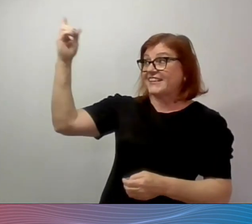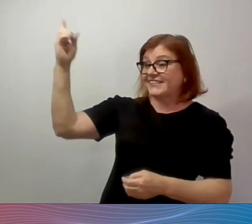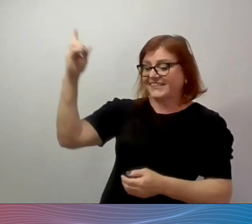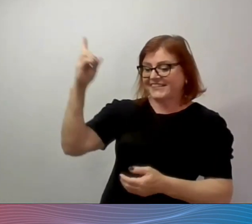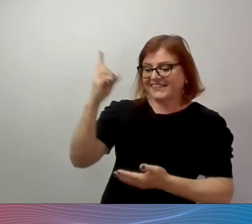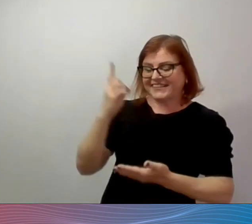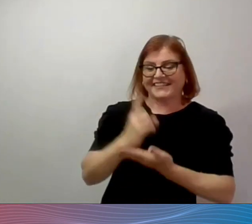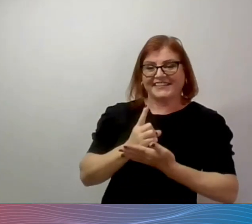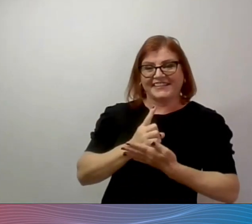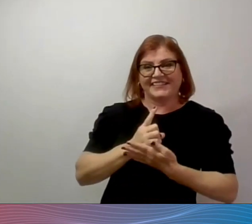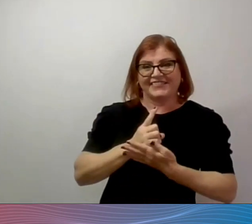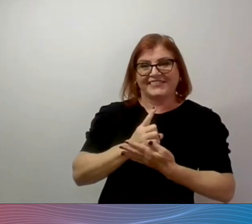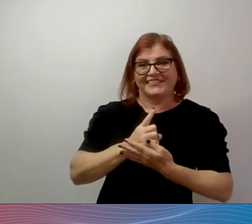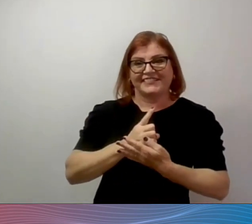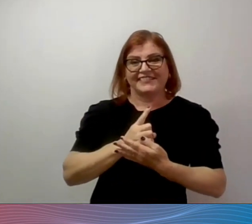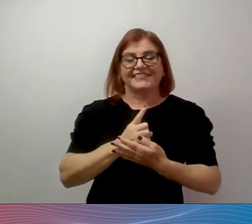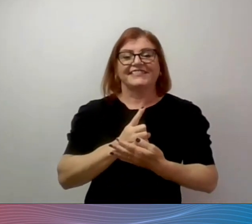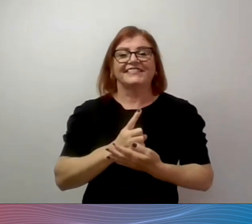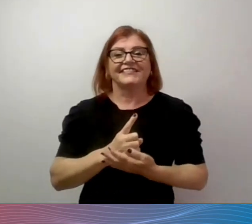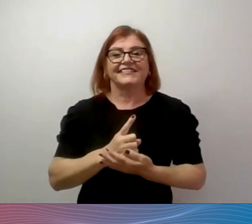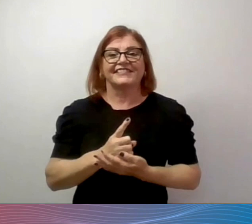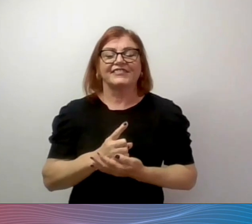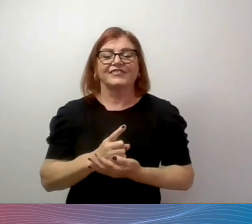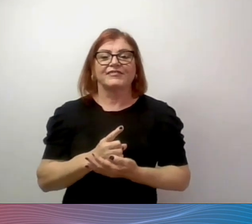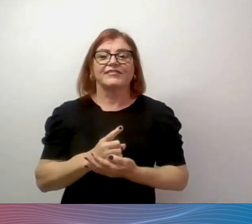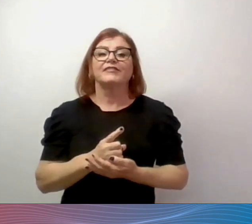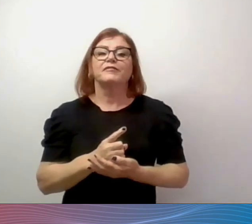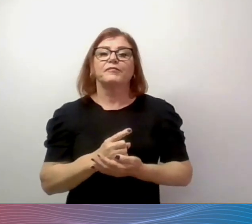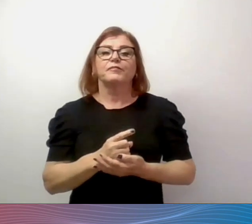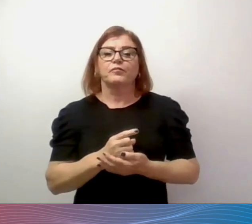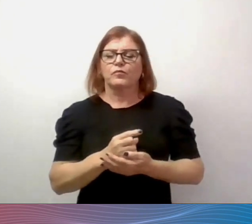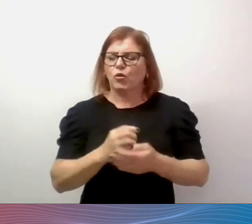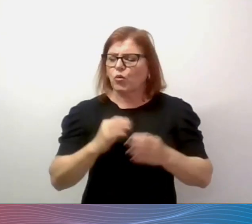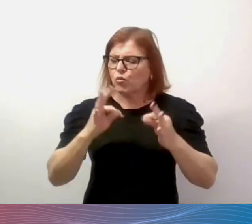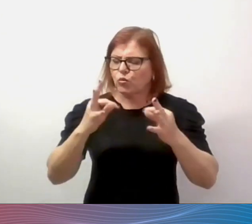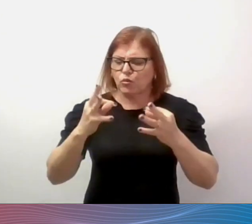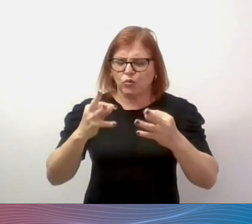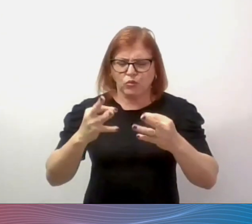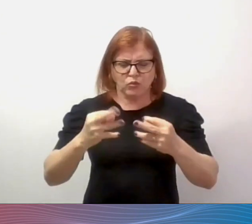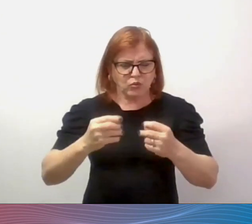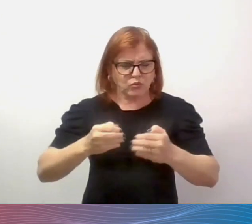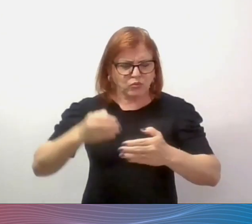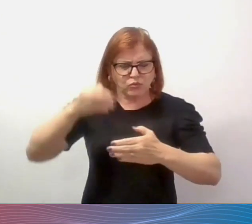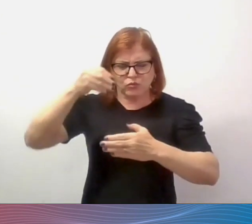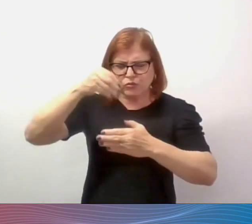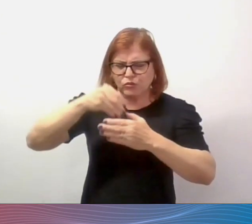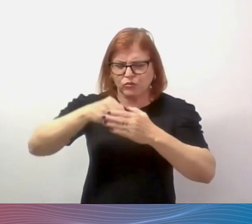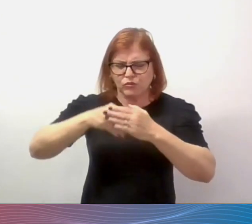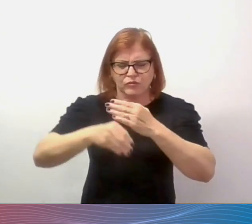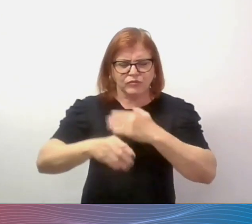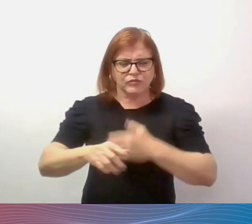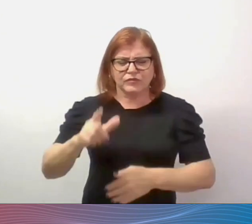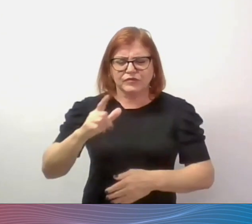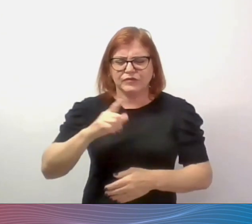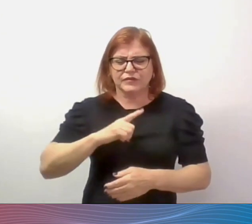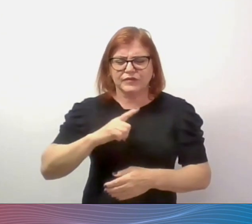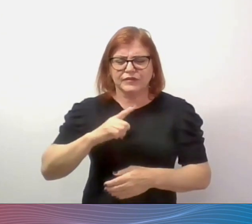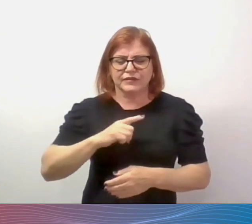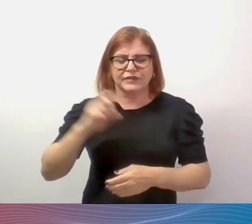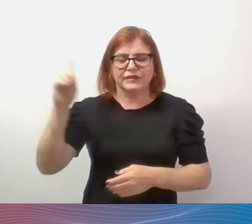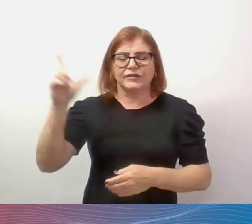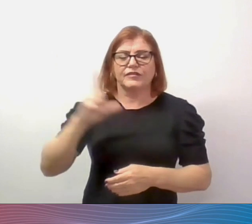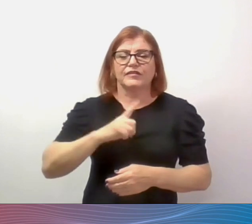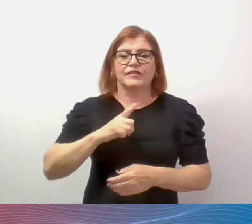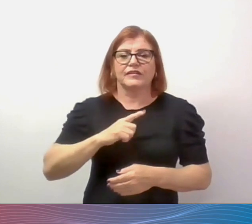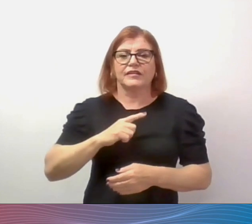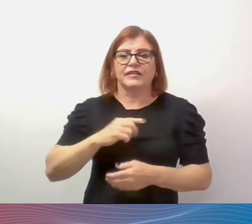God will bring God himself. Todos os seus atributos, as virtudes humanas de Cristo. All his attributes and the human virtues of